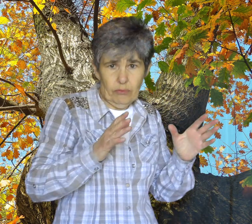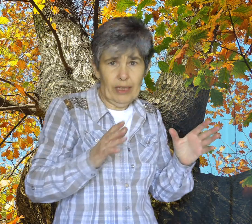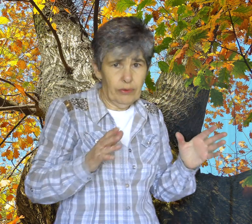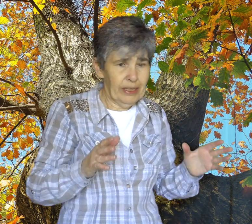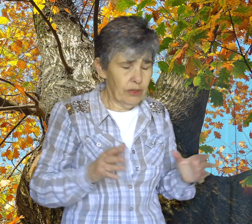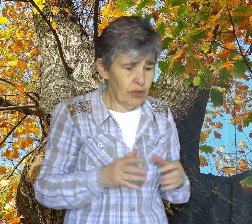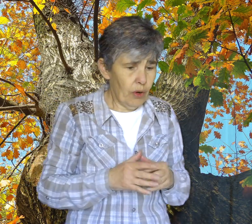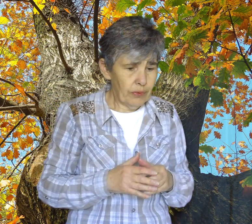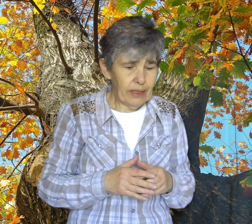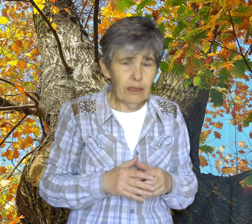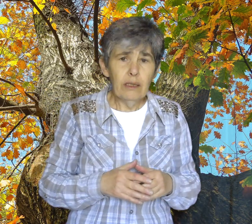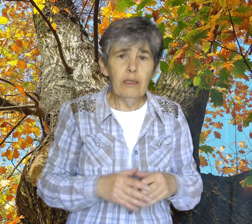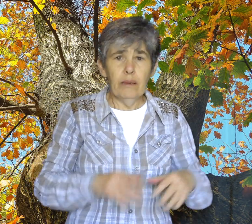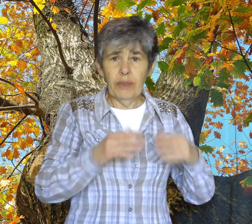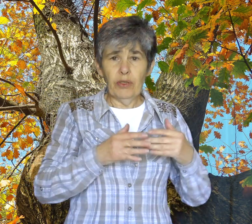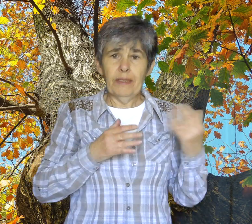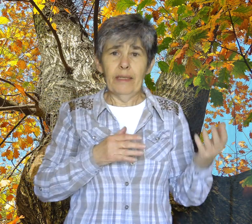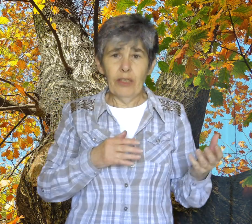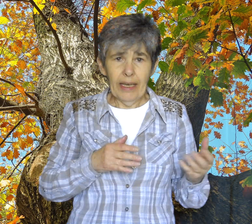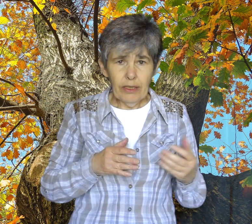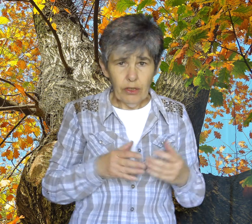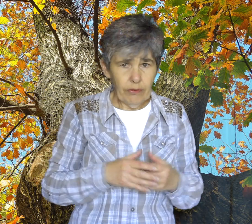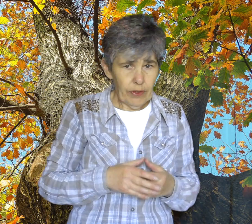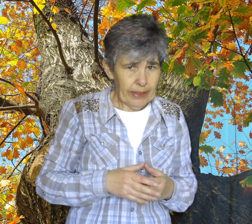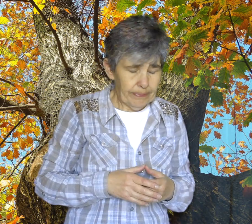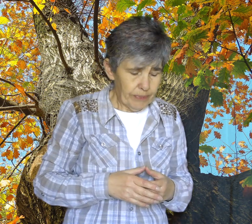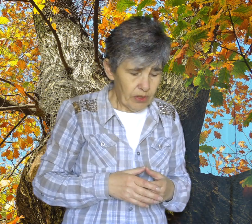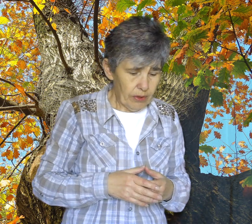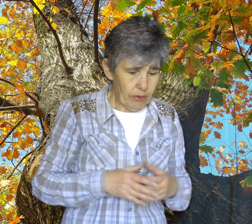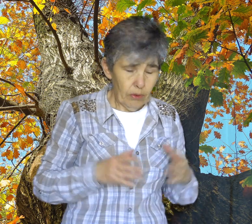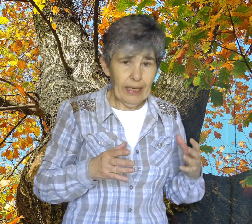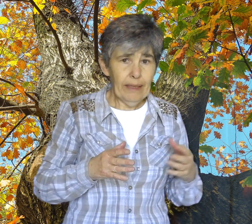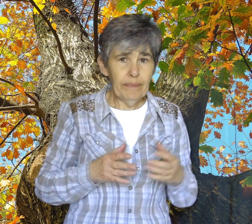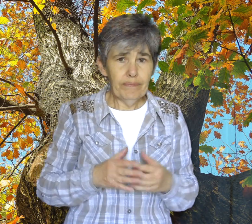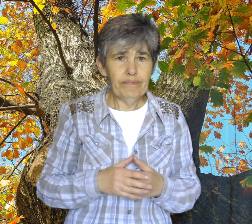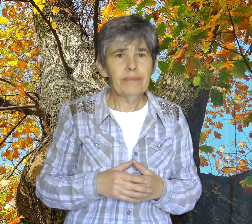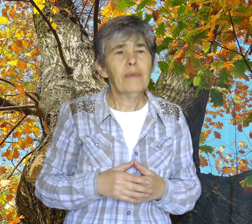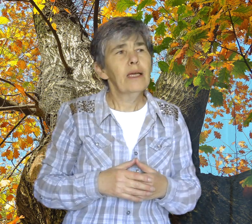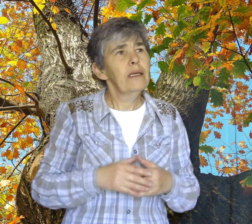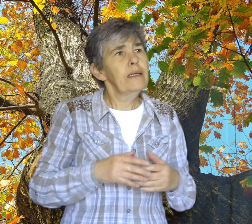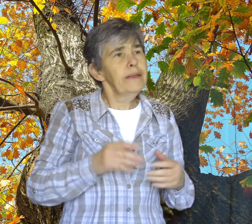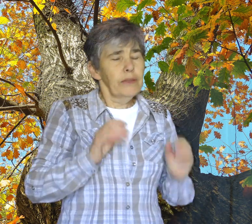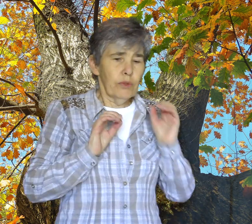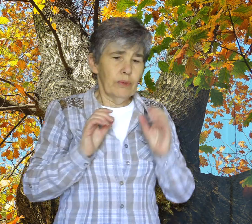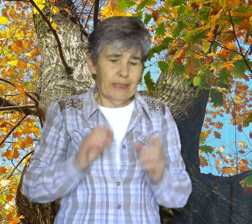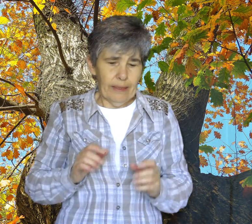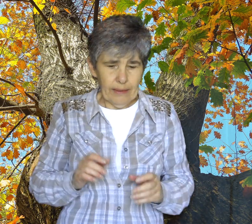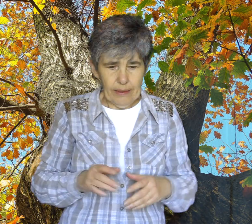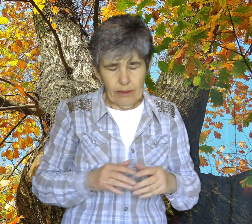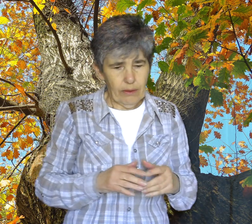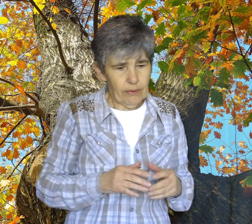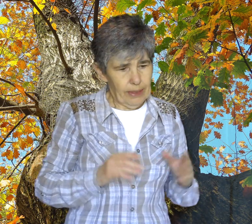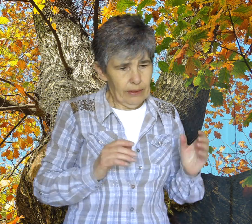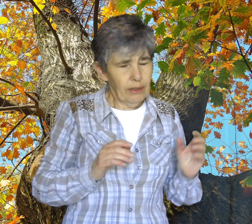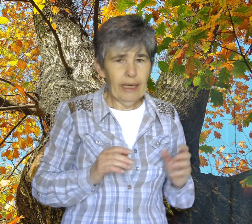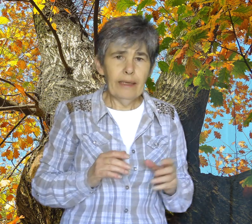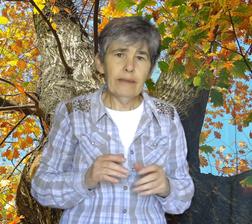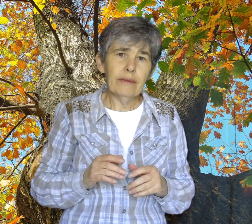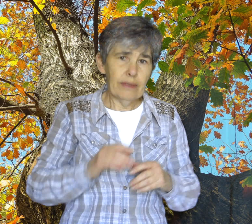you're reading the story, because it's educational for her. So I thought, okay. So we started, I thought, right, okay, the